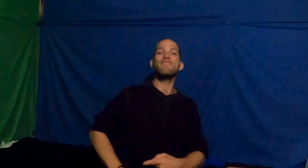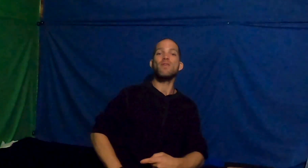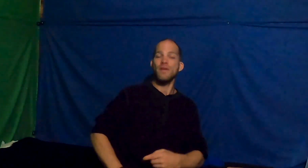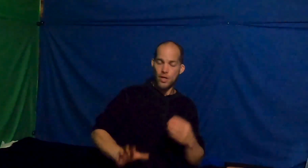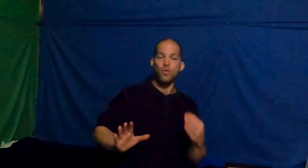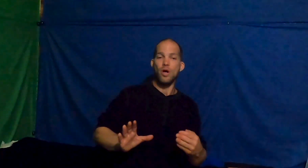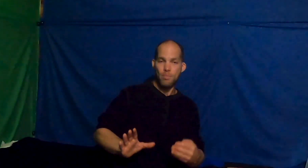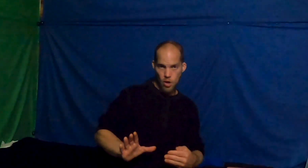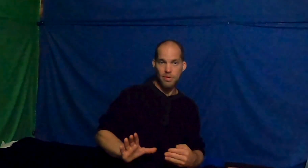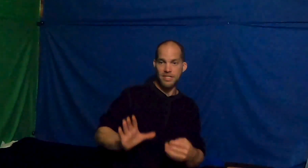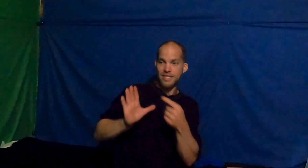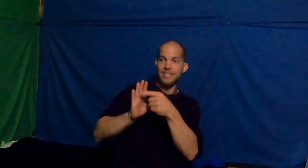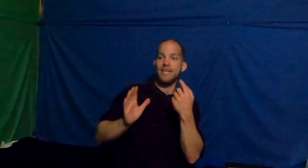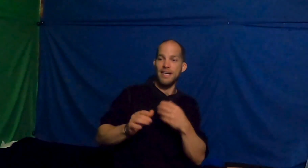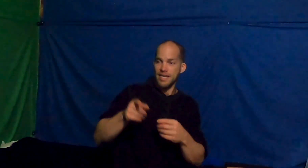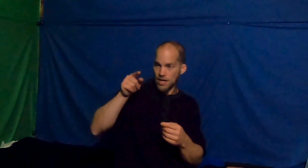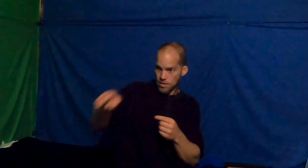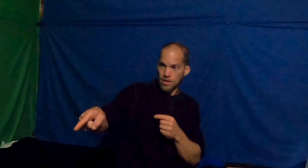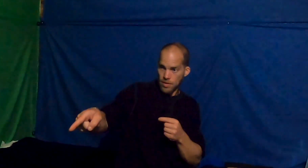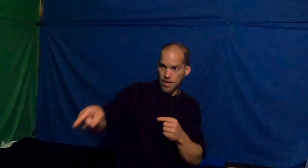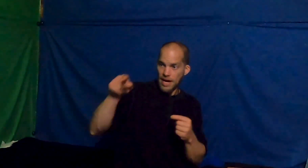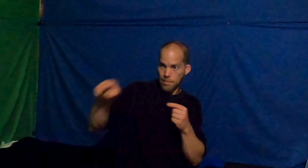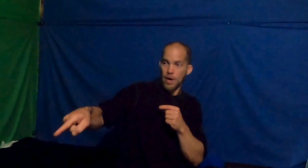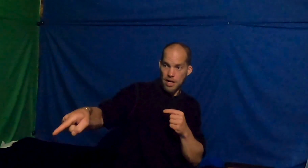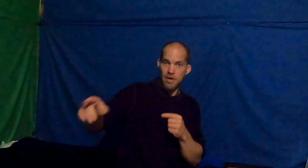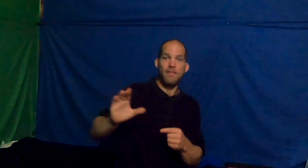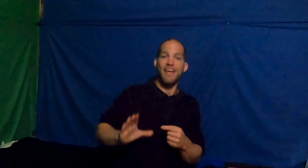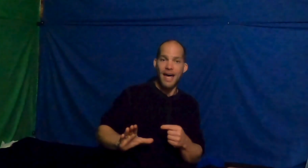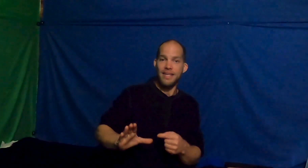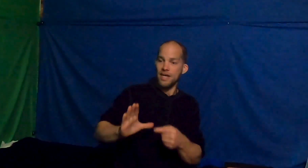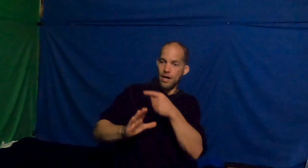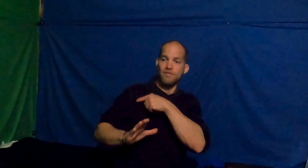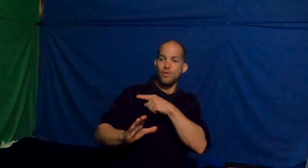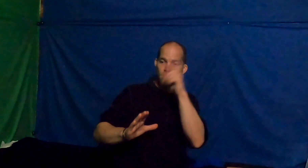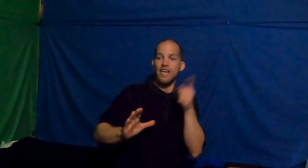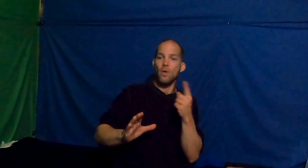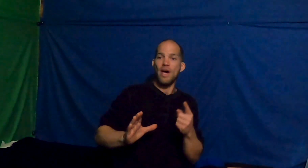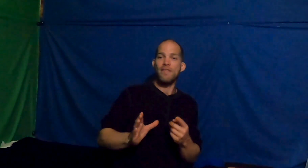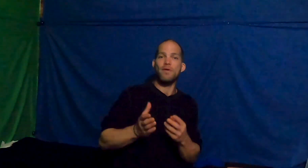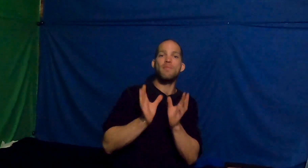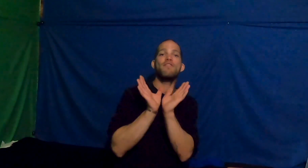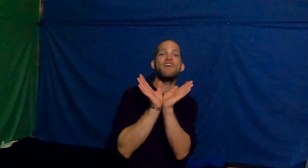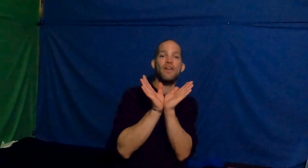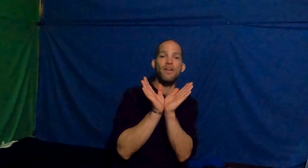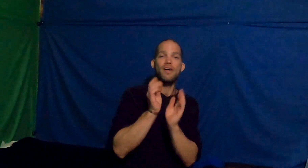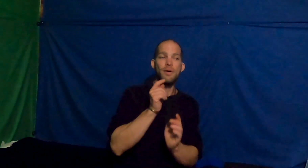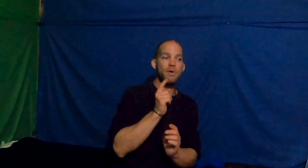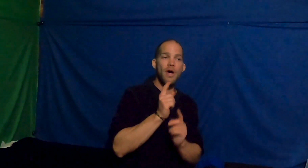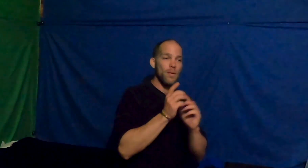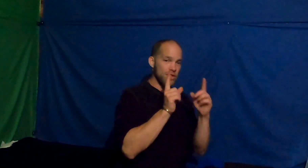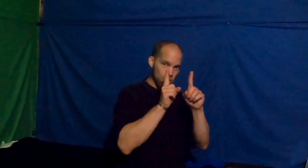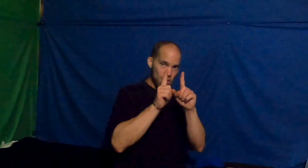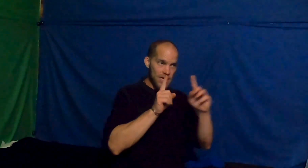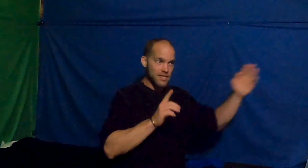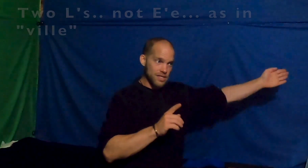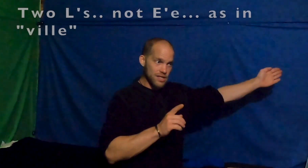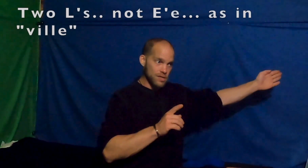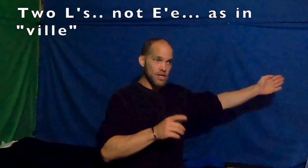devil and you do it on purpose, that's the idea, that embodiment of that idea of to take away from the vil, but not with 2 E's as an expression